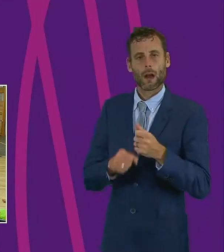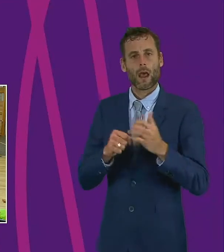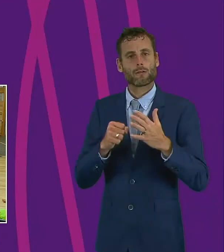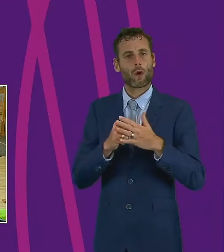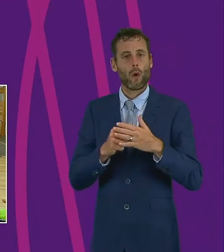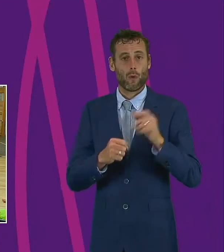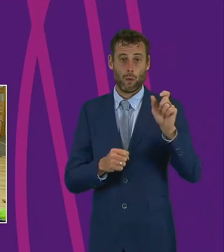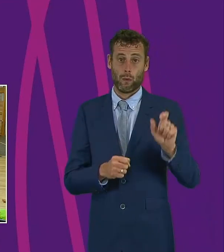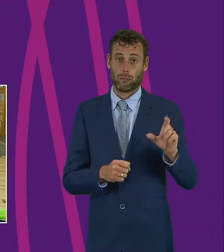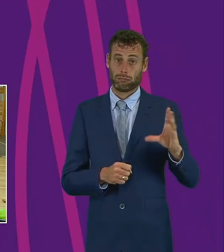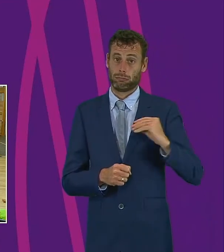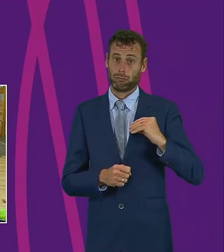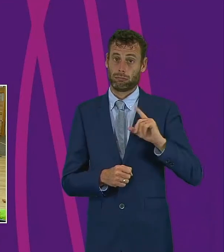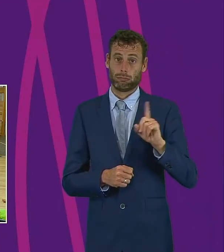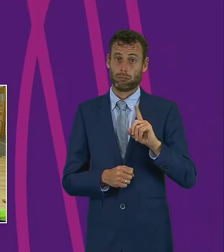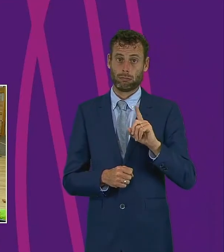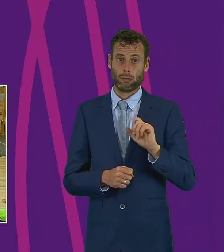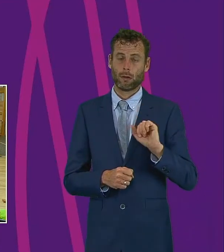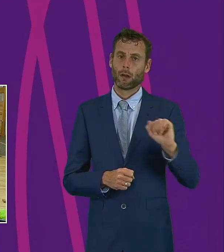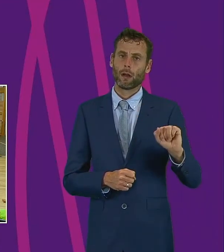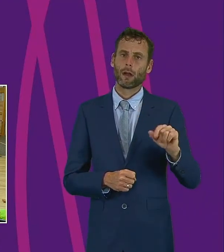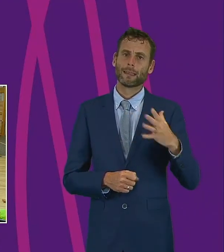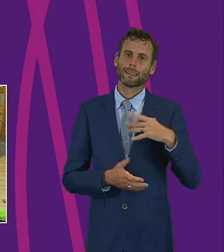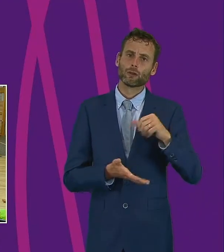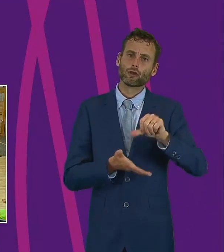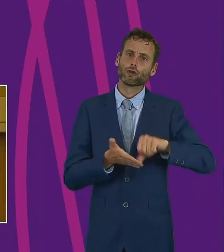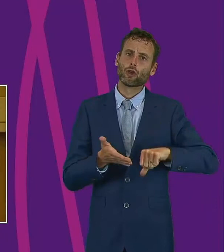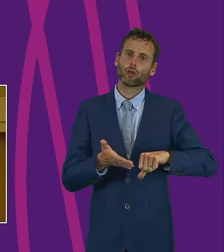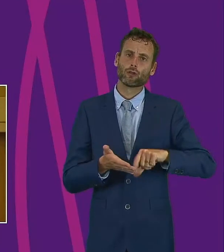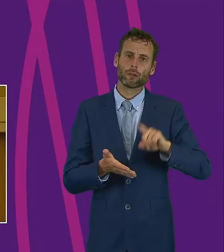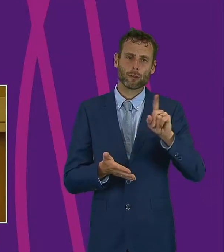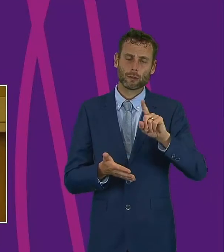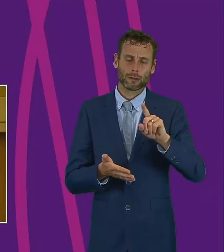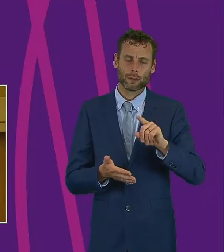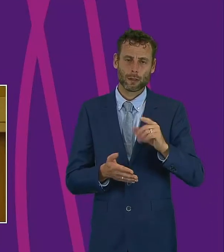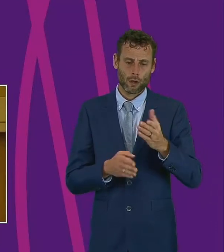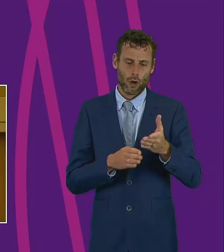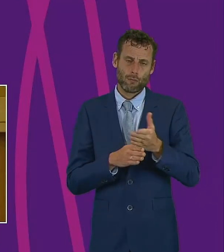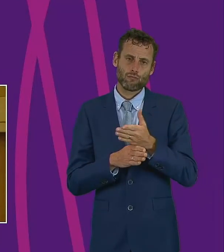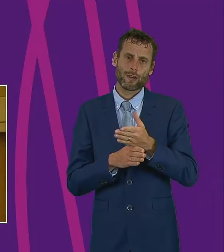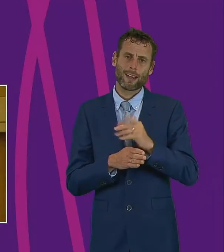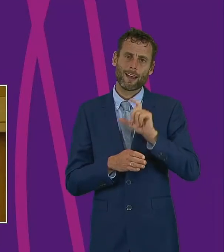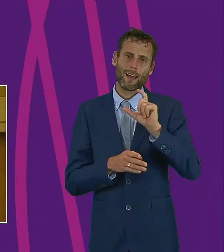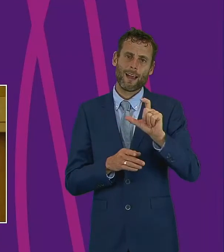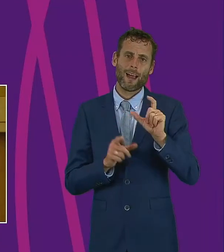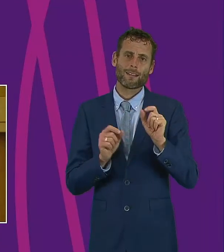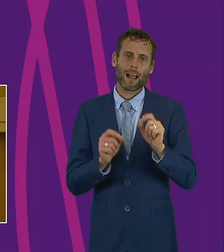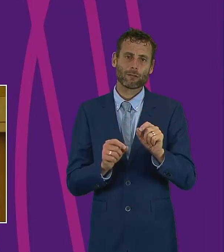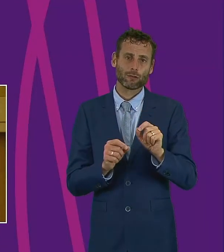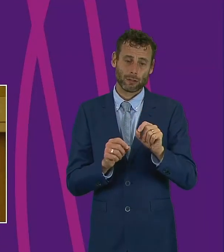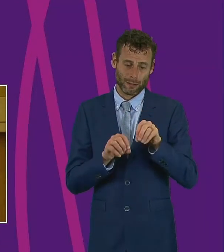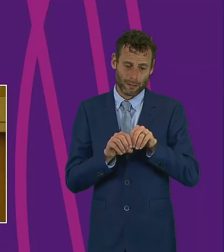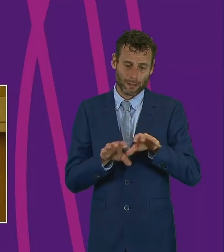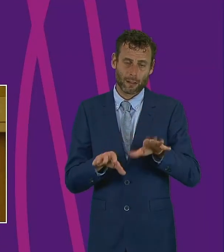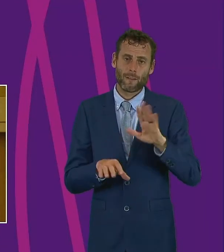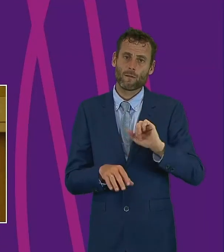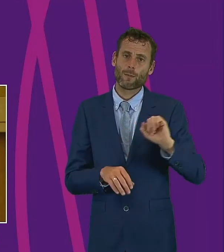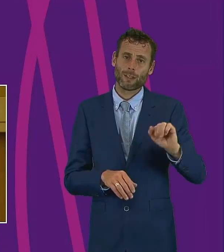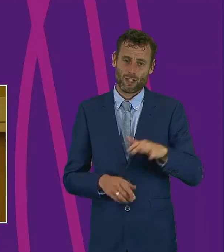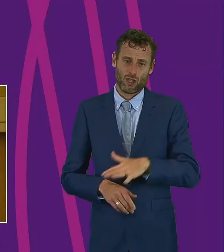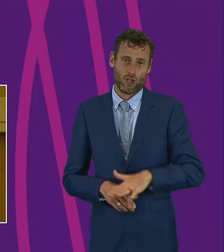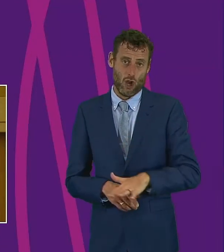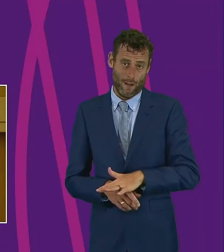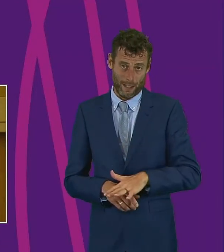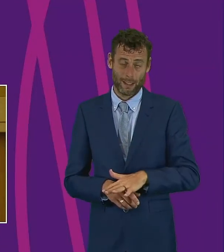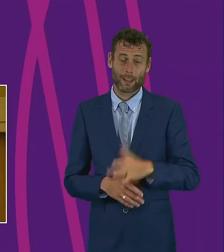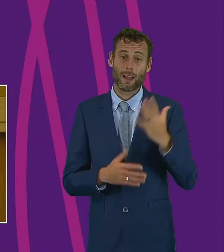has contacted me regarding delays to her surgery to remove precancerous cells from her cervix. This surgery was originally put back